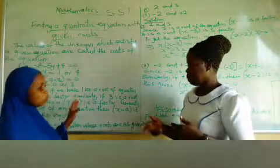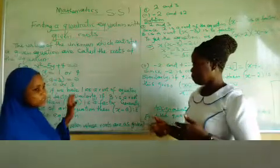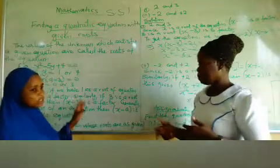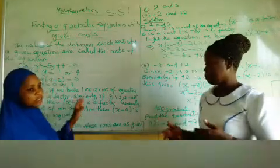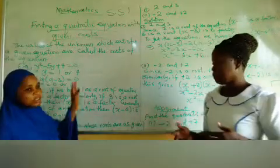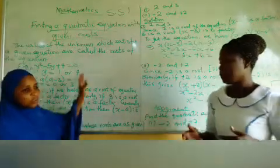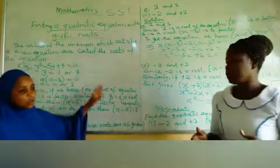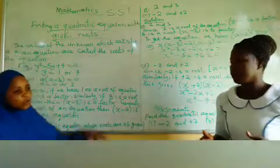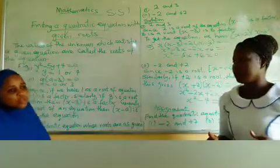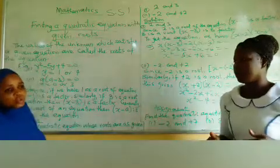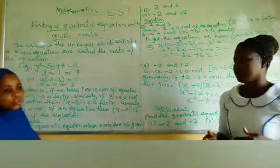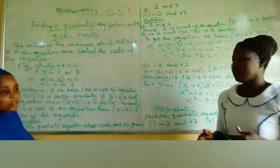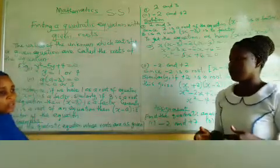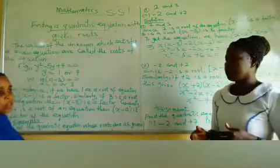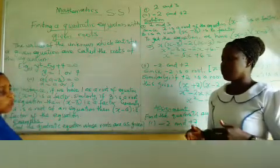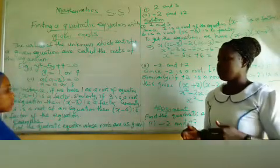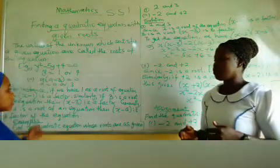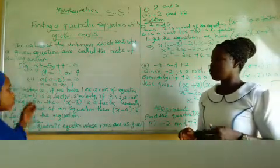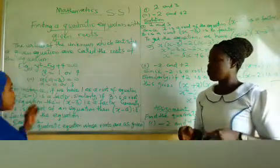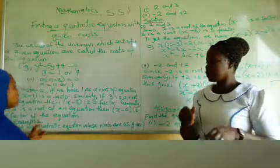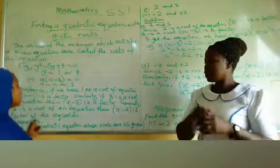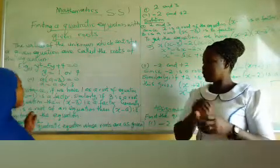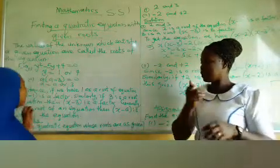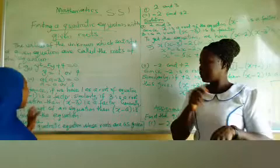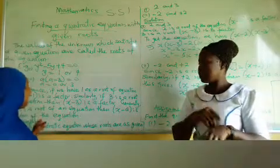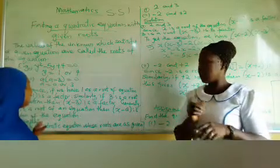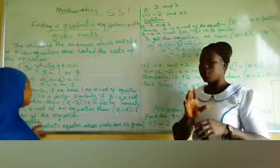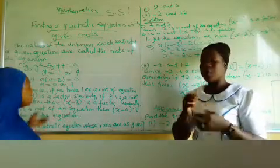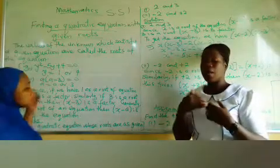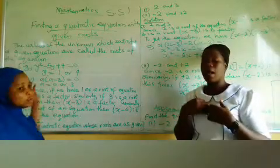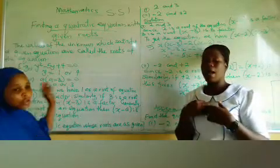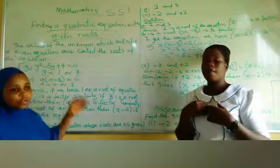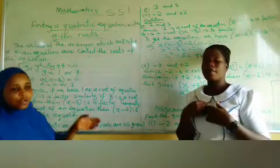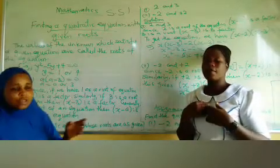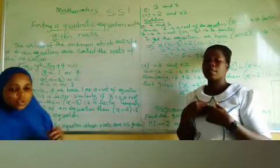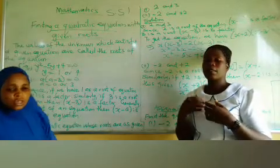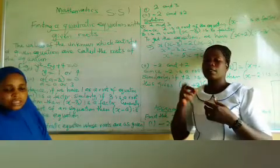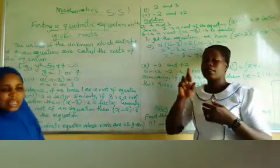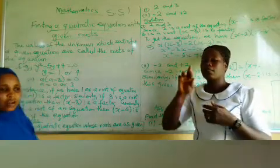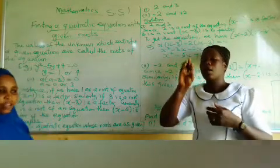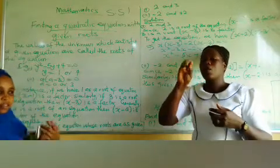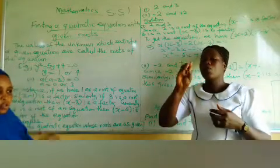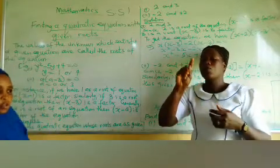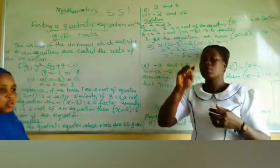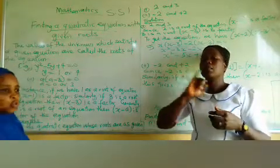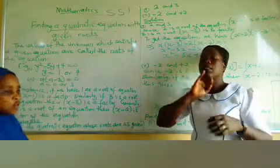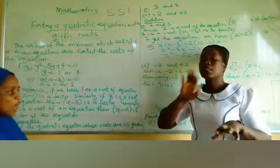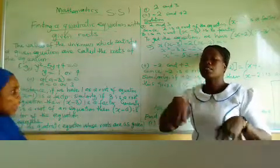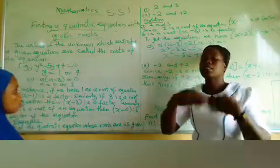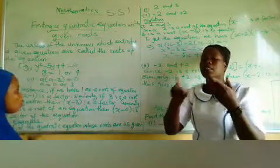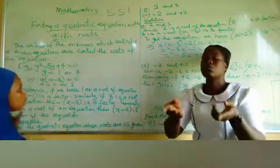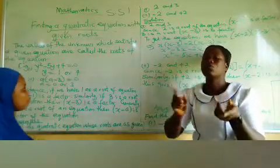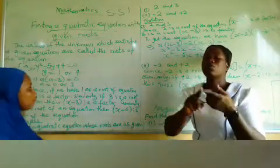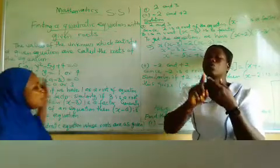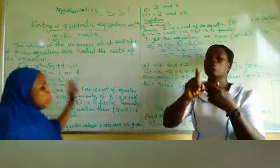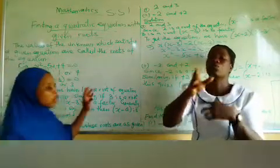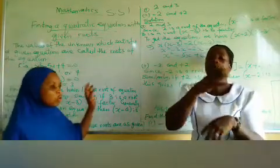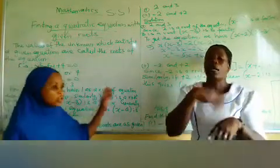the equation. So in a situation whereby the root of the equation is now given to you and you want to form a